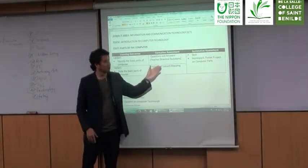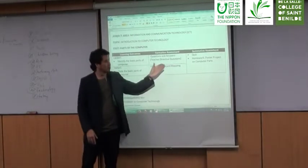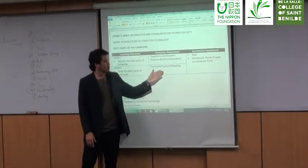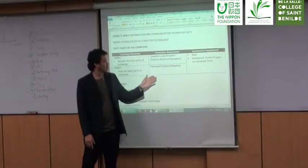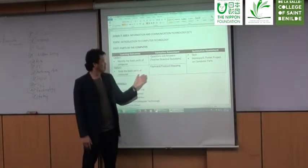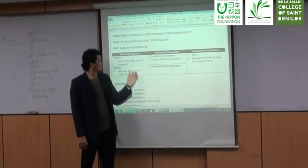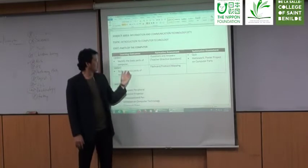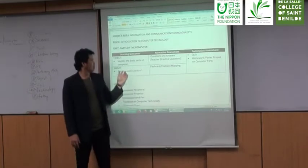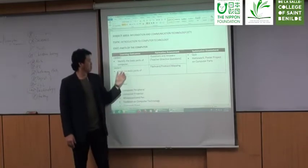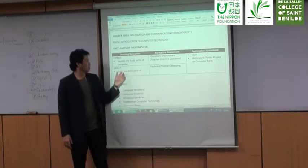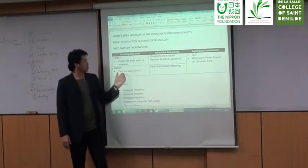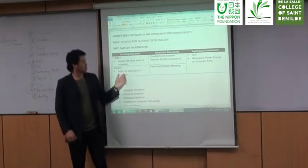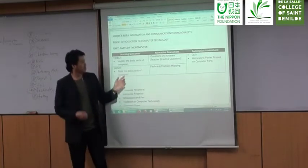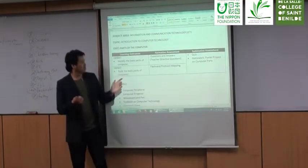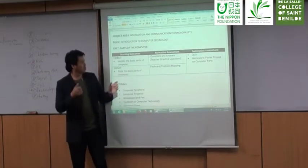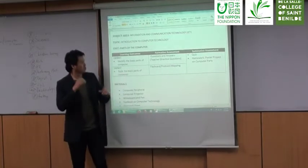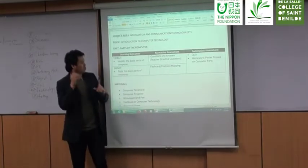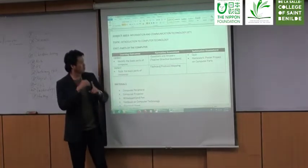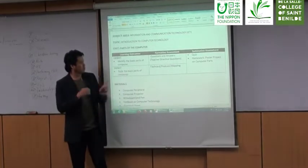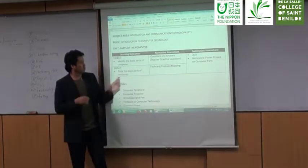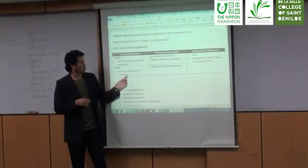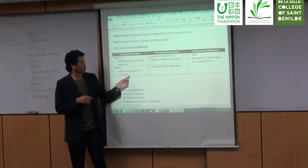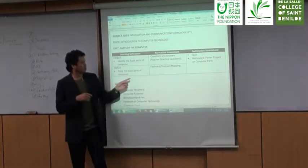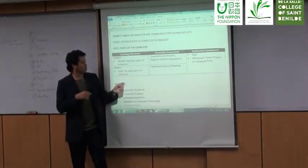So, hindi tayo grupo-grupo.